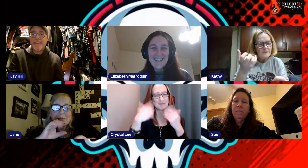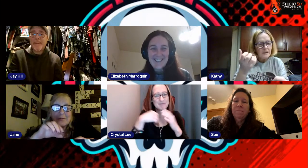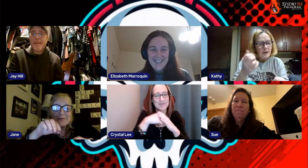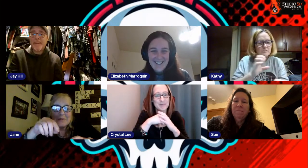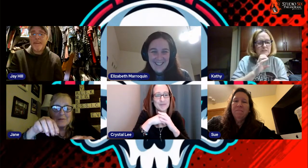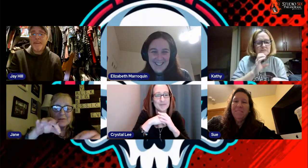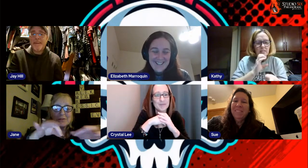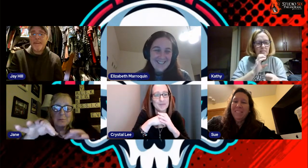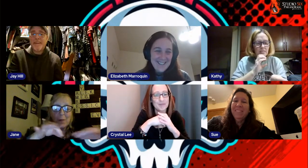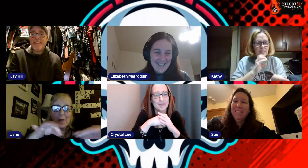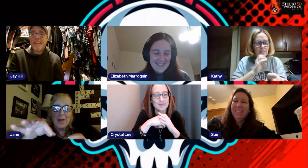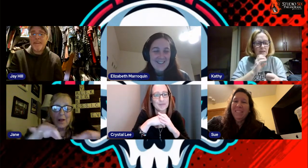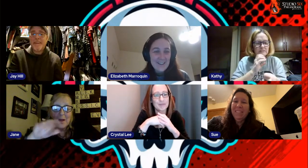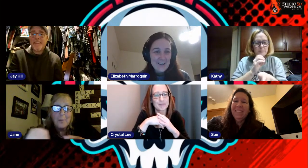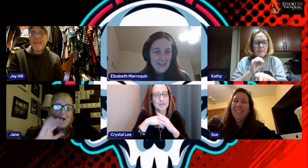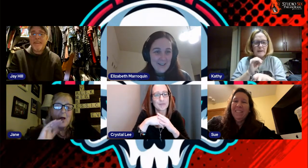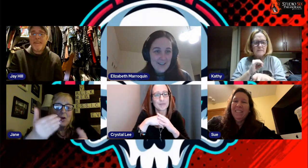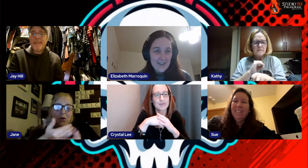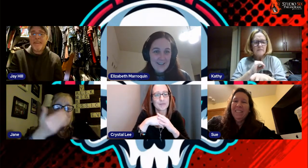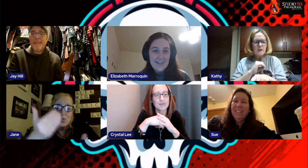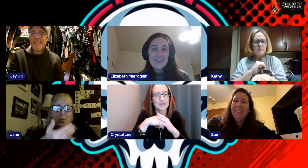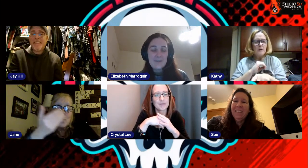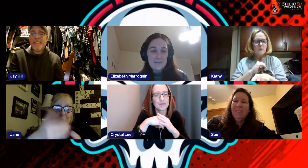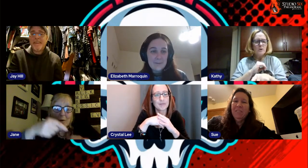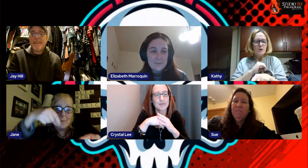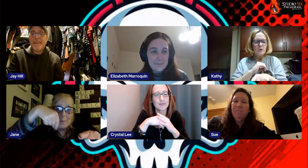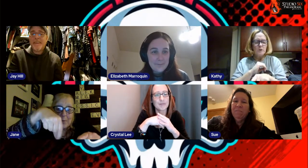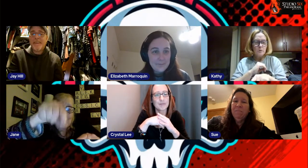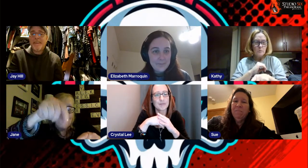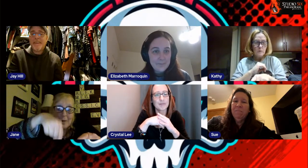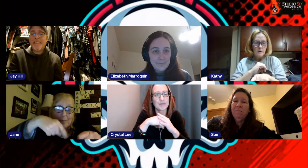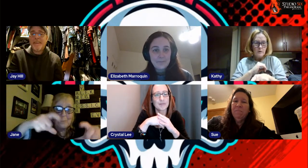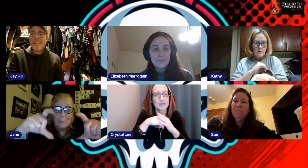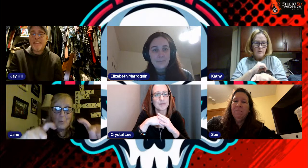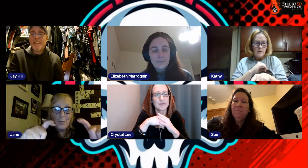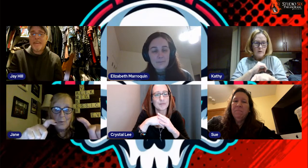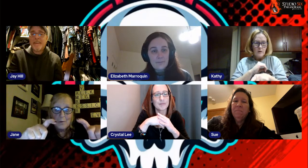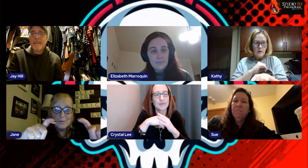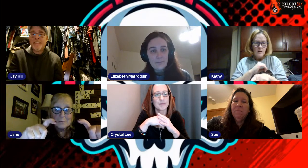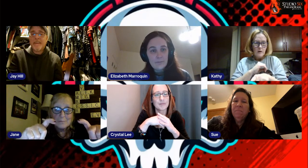Jane, Crystal, explain about your new